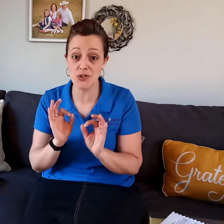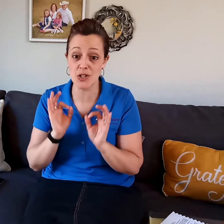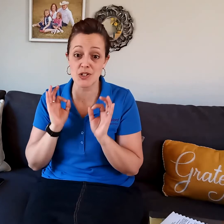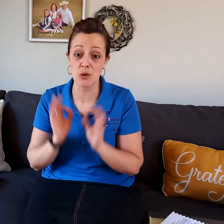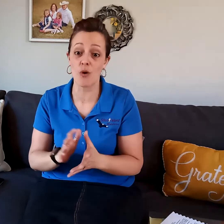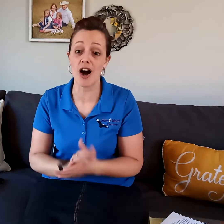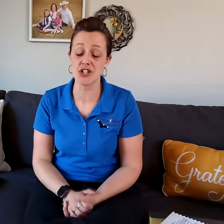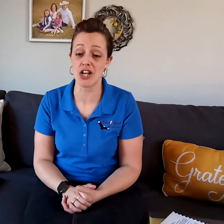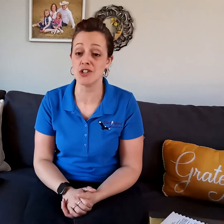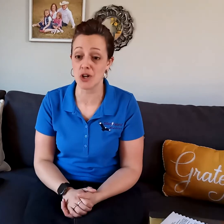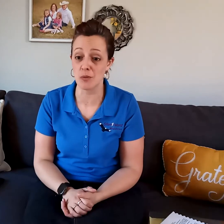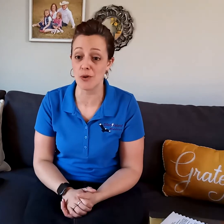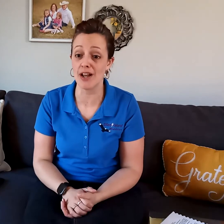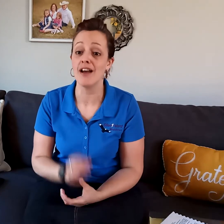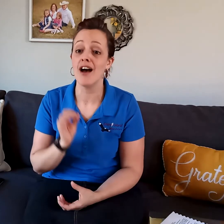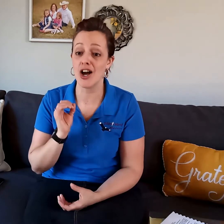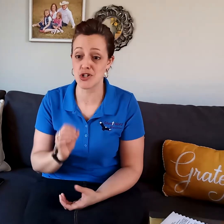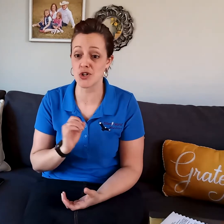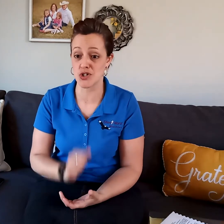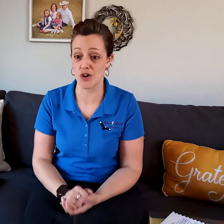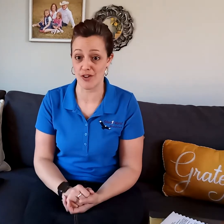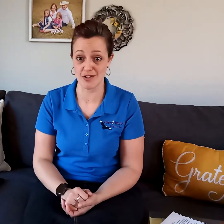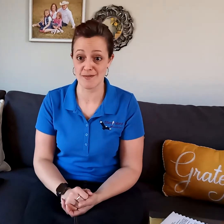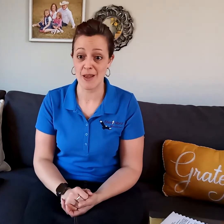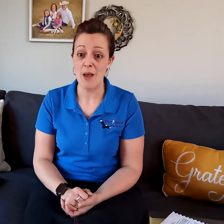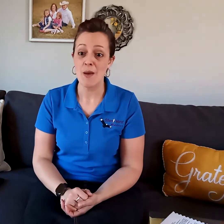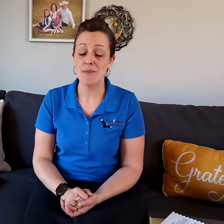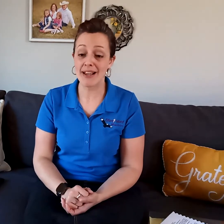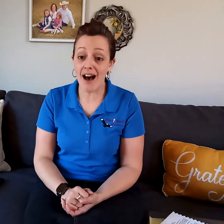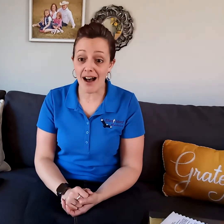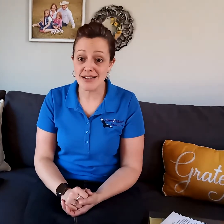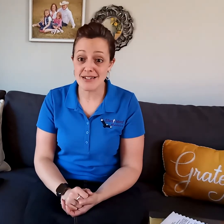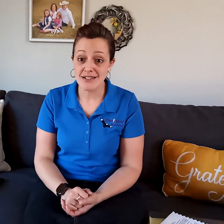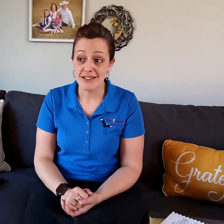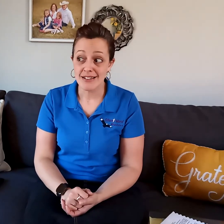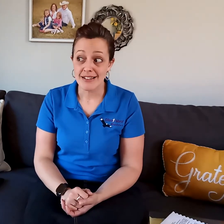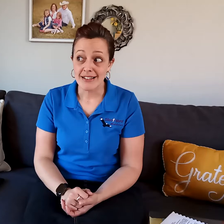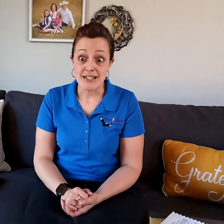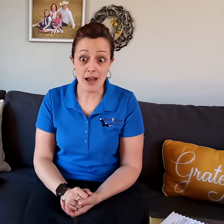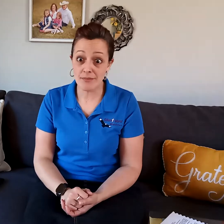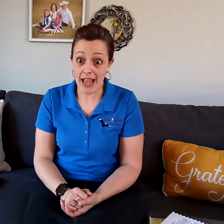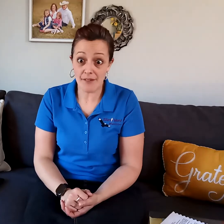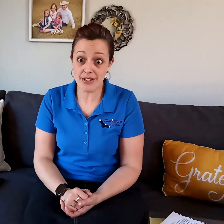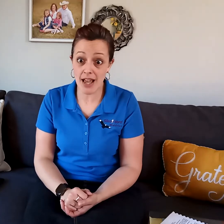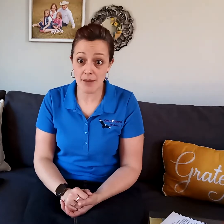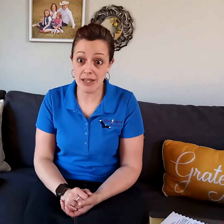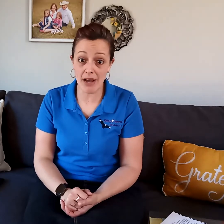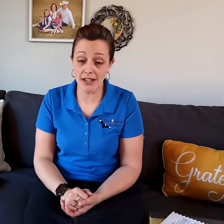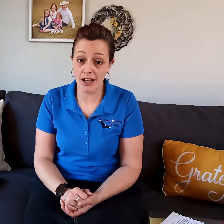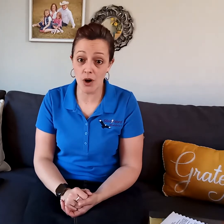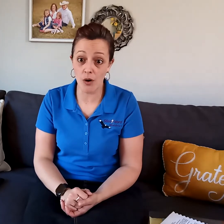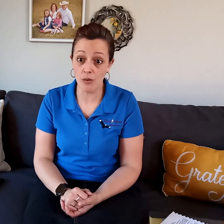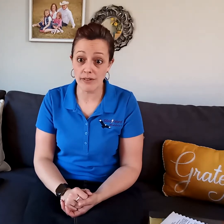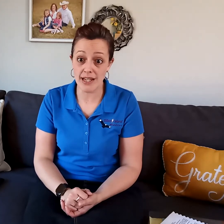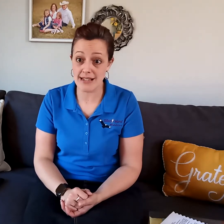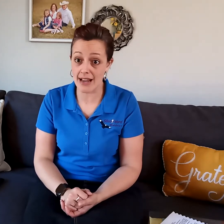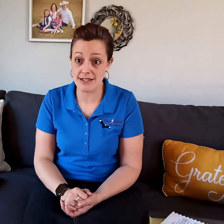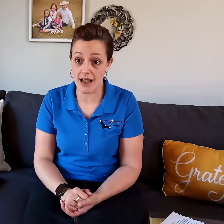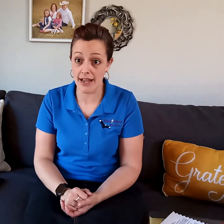person to watch interpret a church service because half the time he might not know the exact signs,